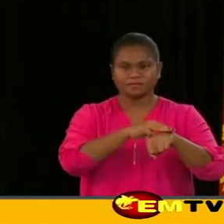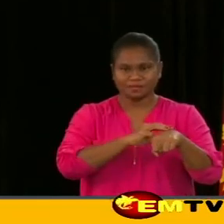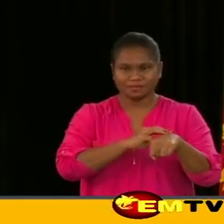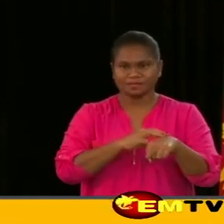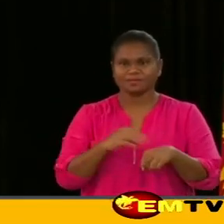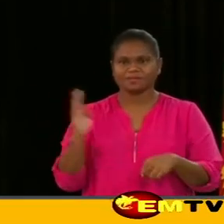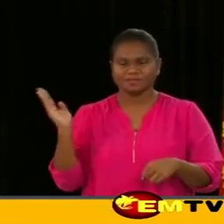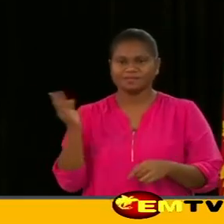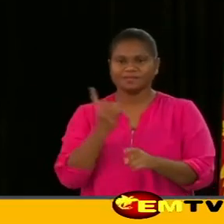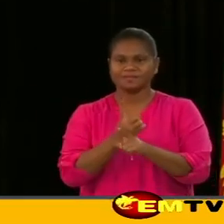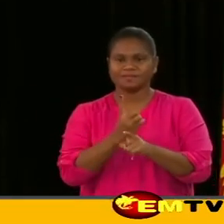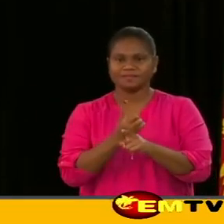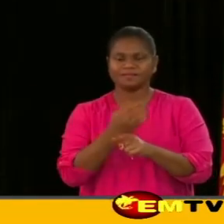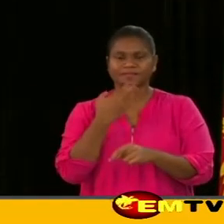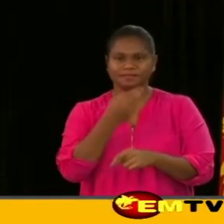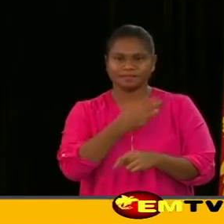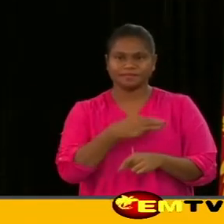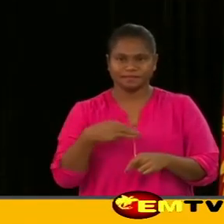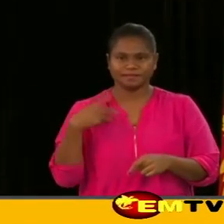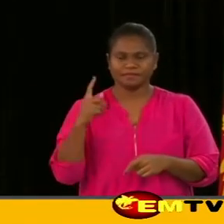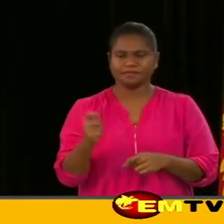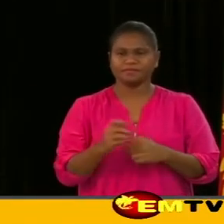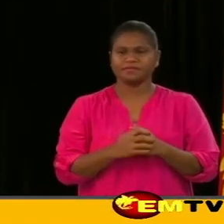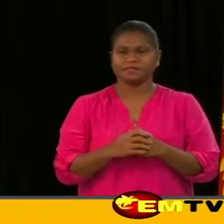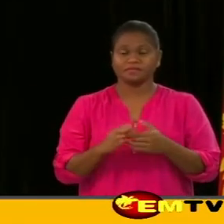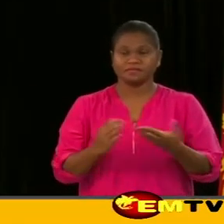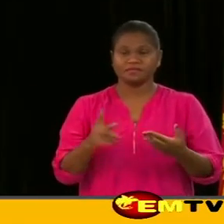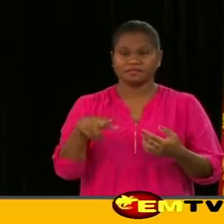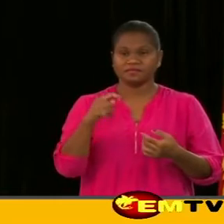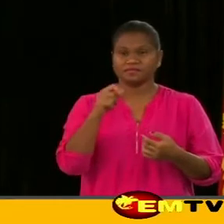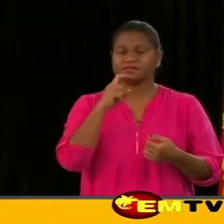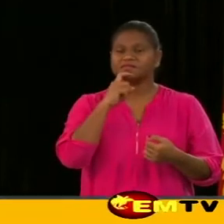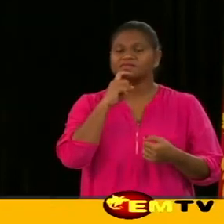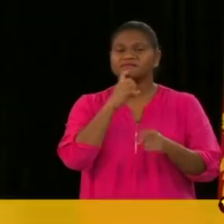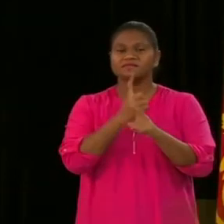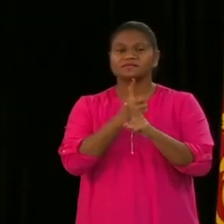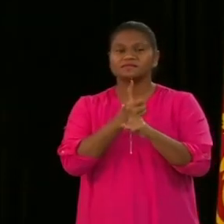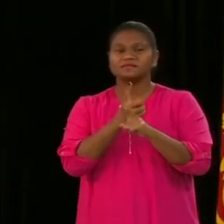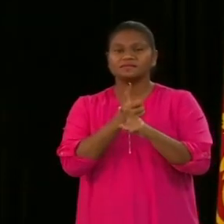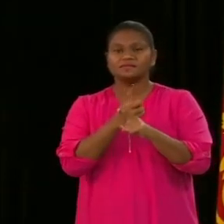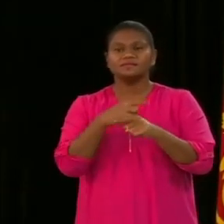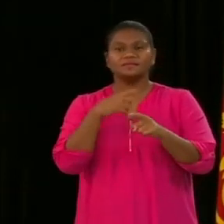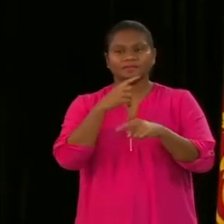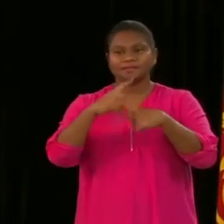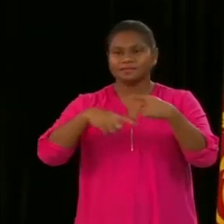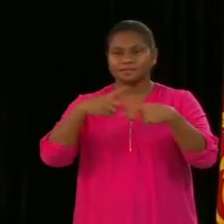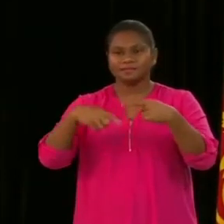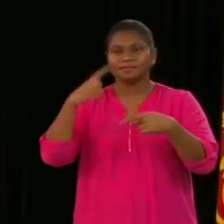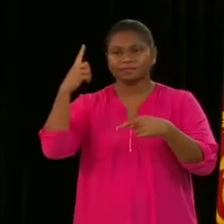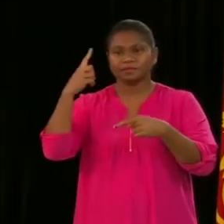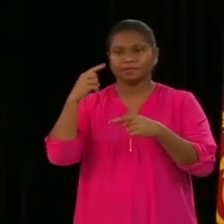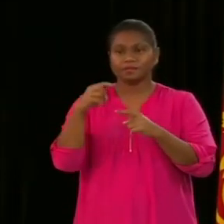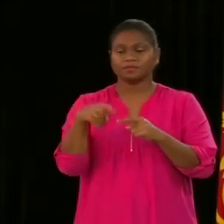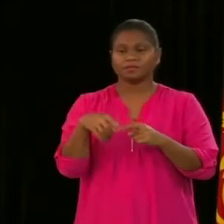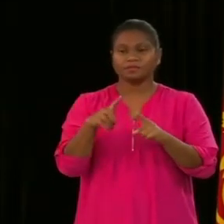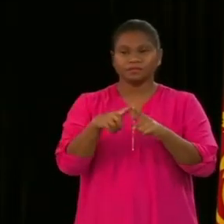to speak, and thank you, Minister. I'd like to say this afternoon, especially relating to one of the initiatives